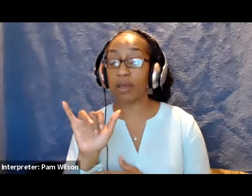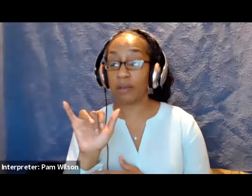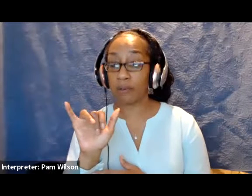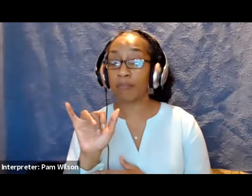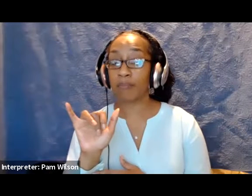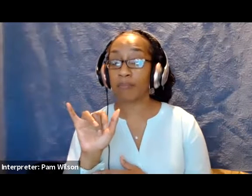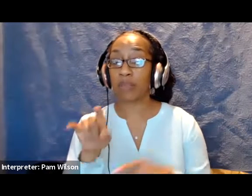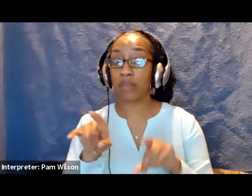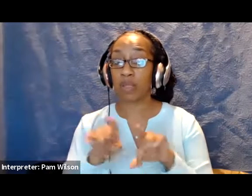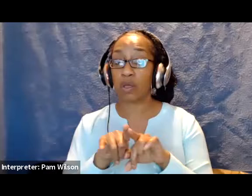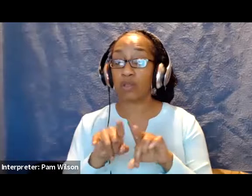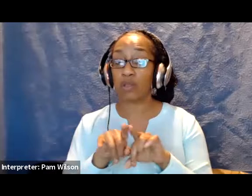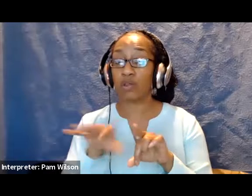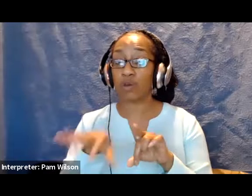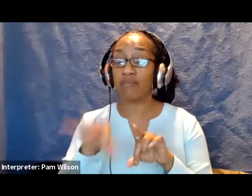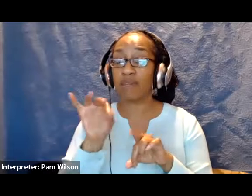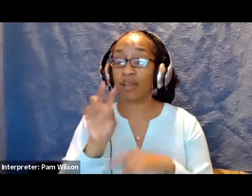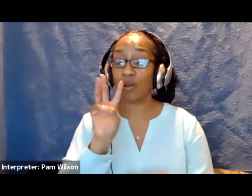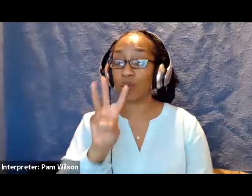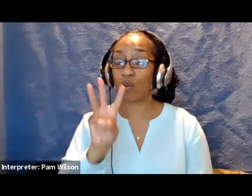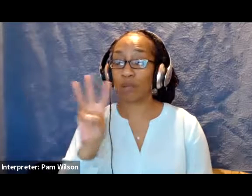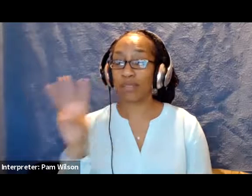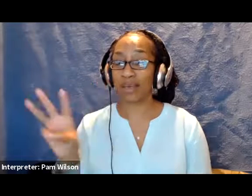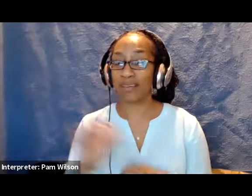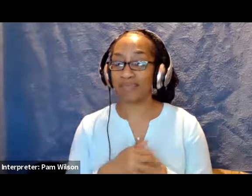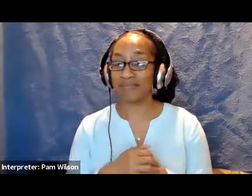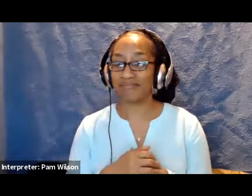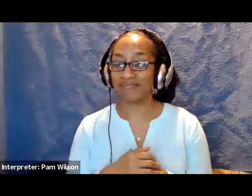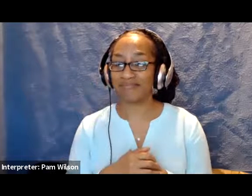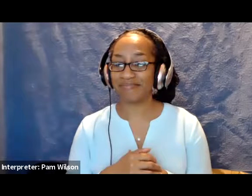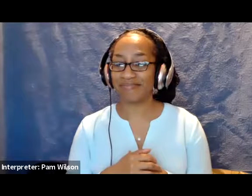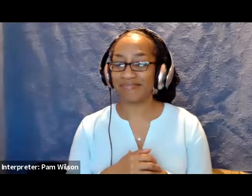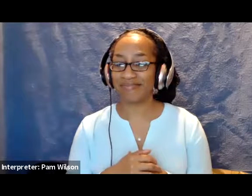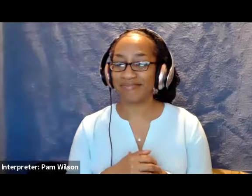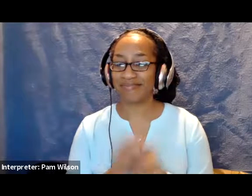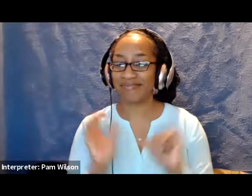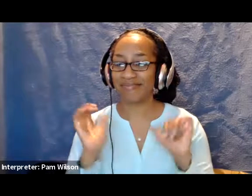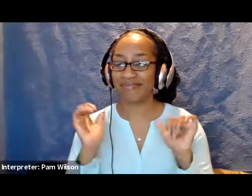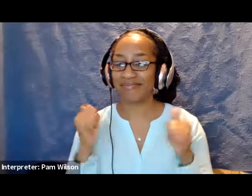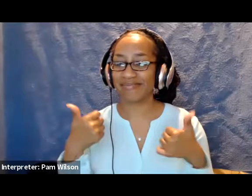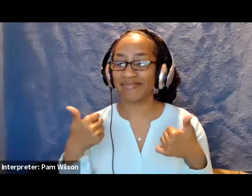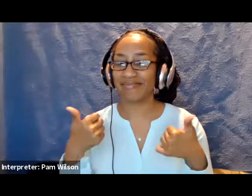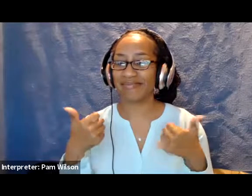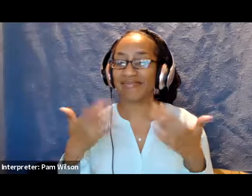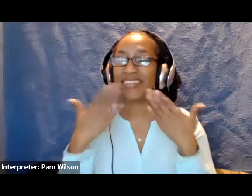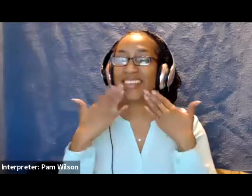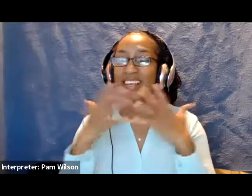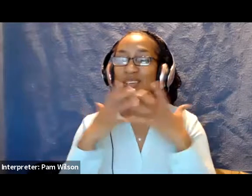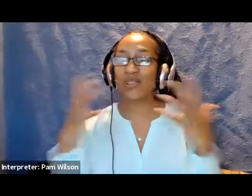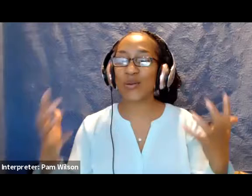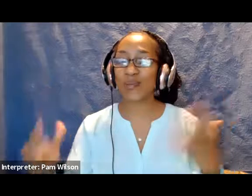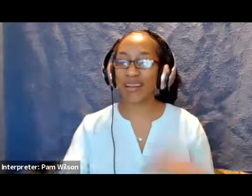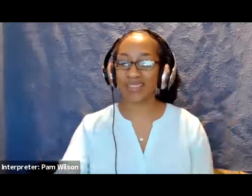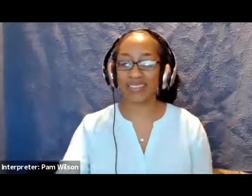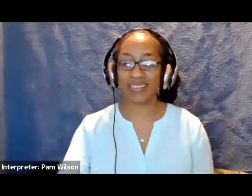also find that through the website. All right. Thank you so much.